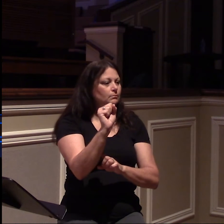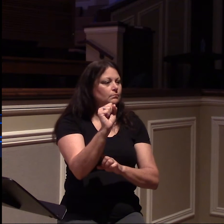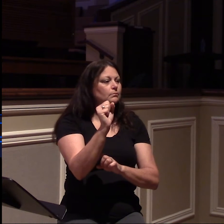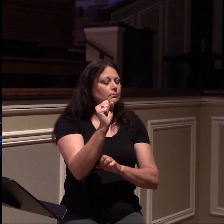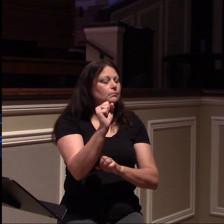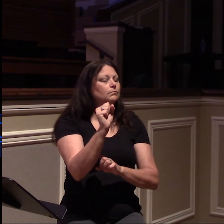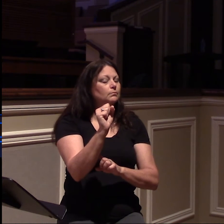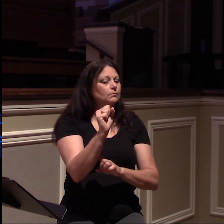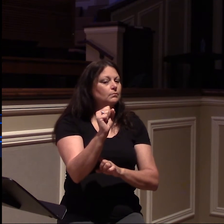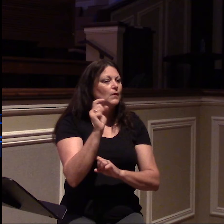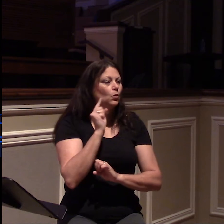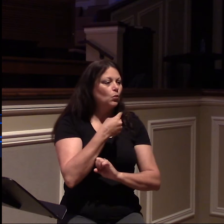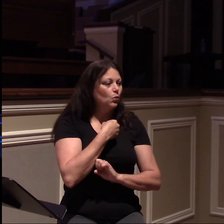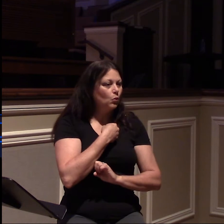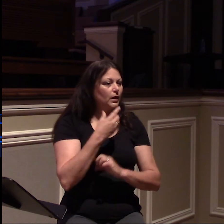And our